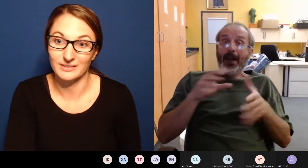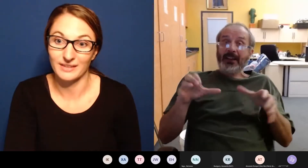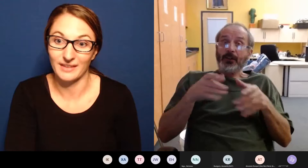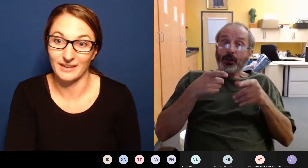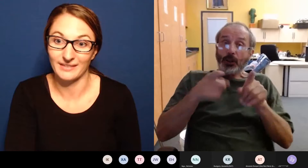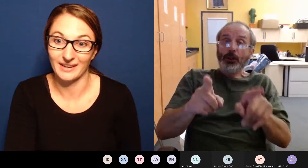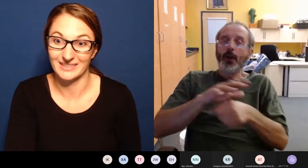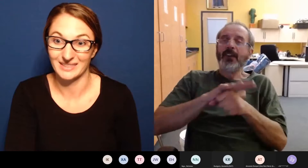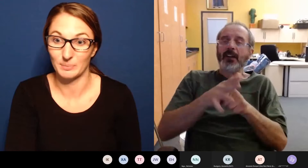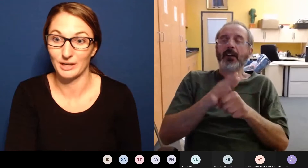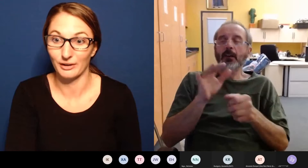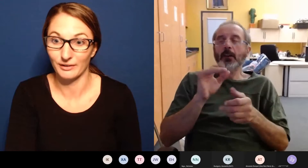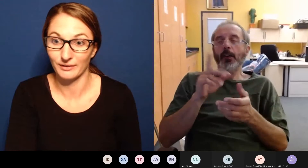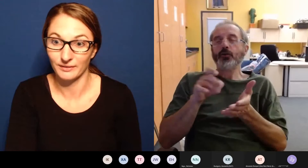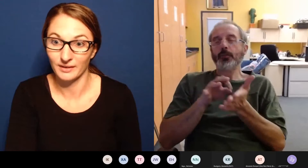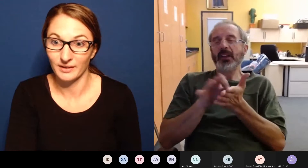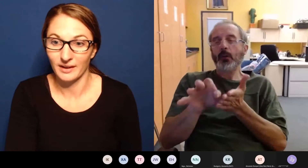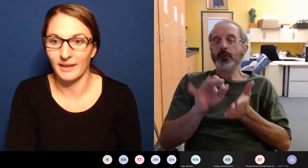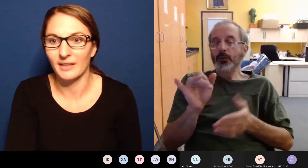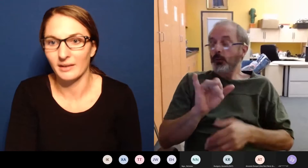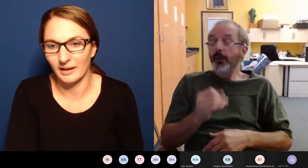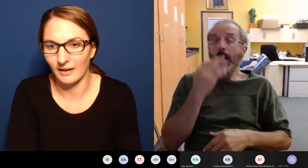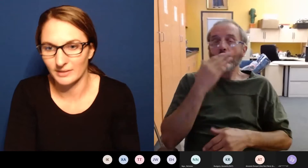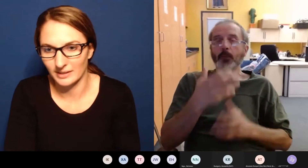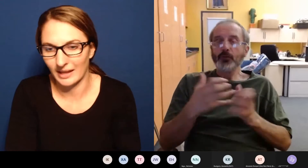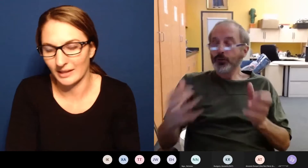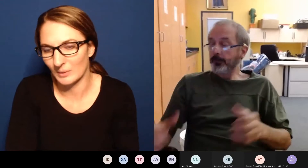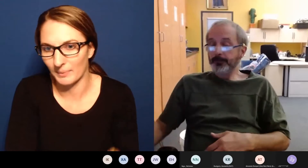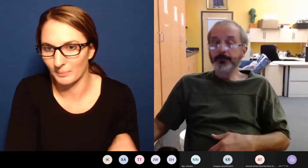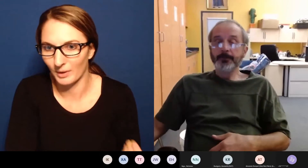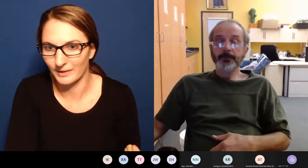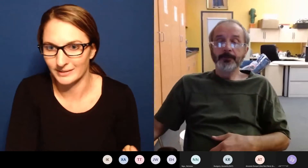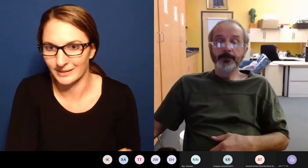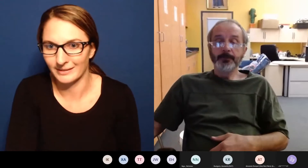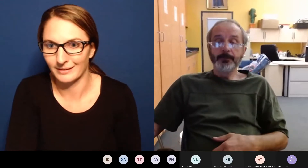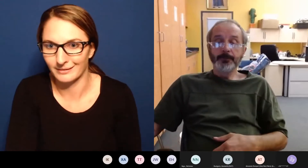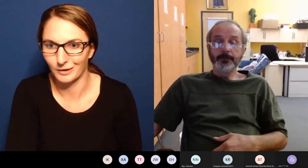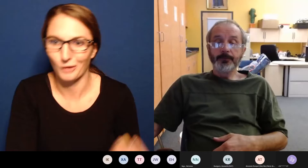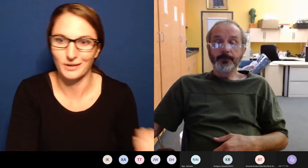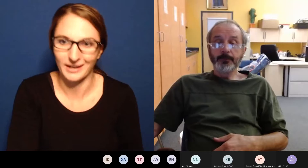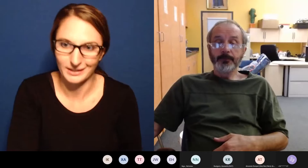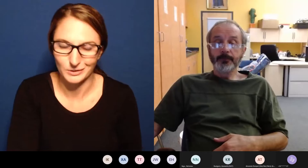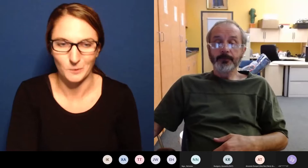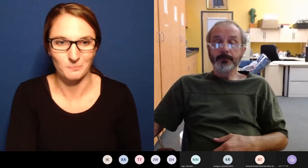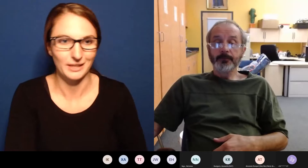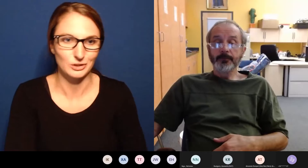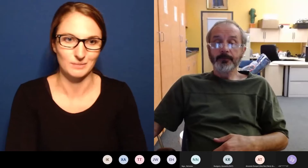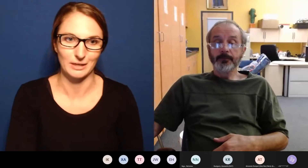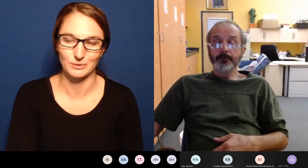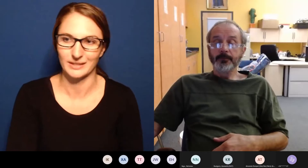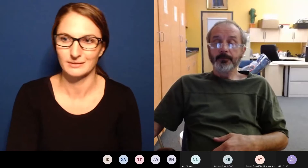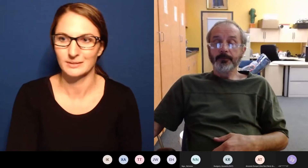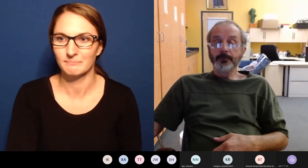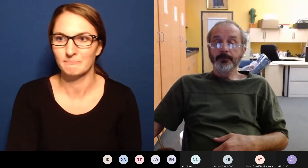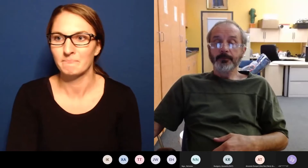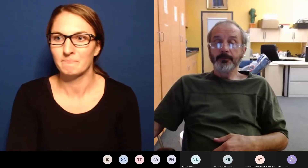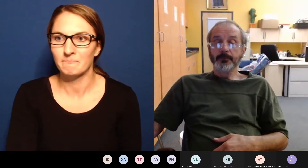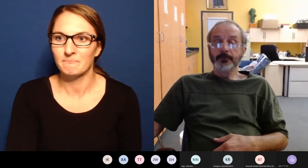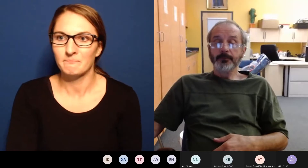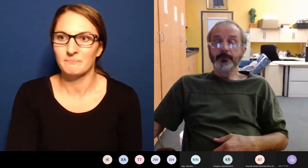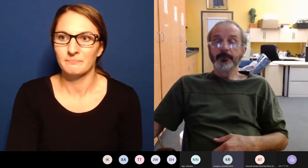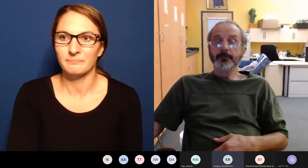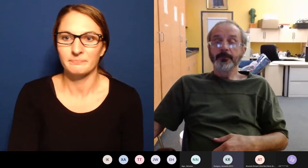couple of years and then they disappear. And then again, obviously that's what happened previously, and then COVID hit. So that's just my 2 cents.